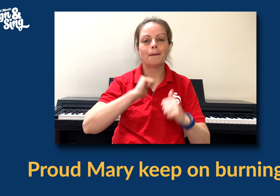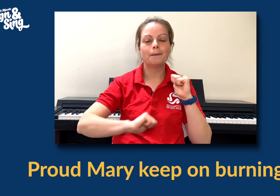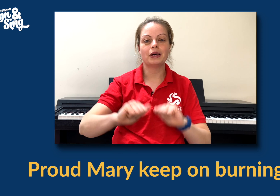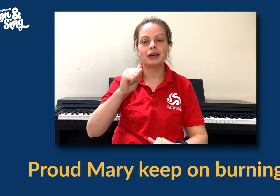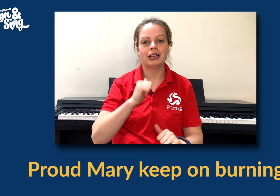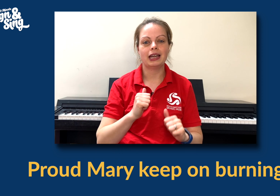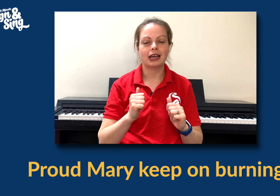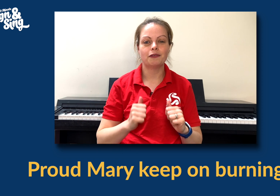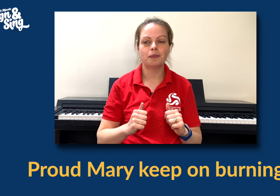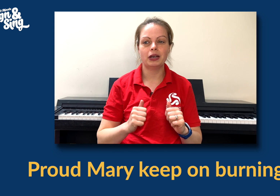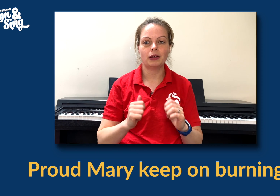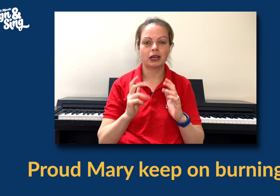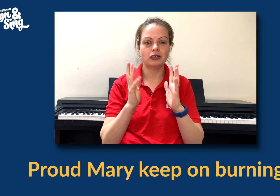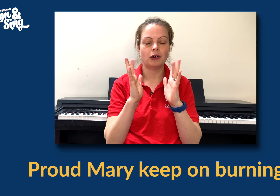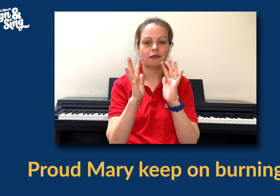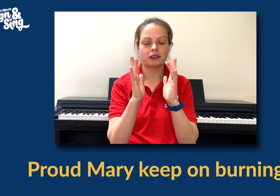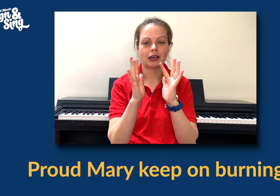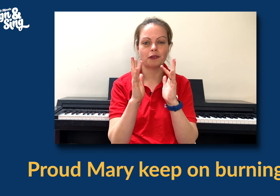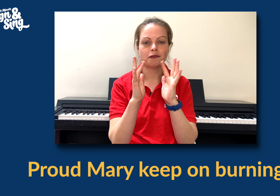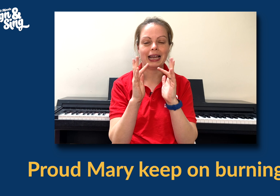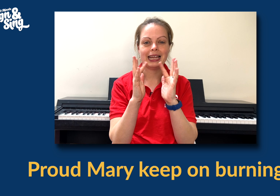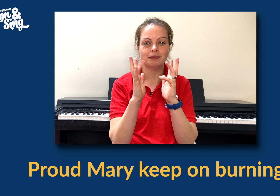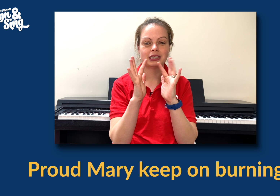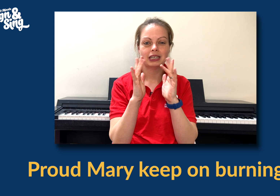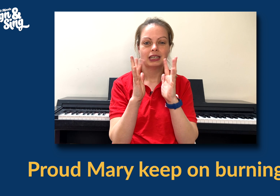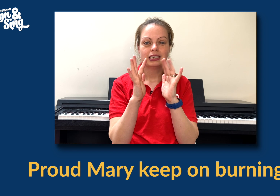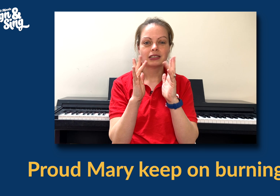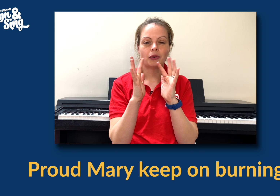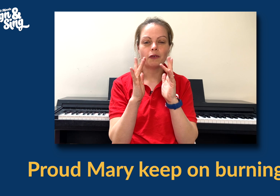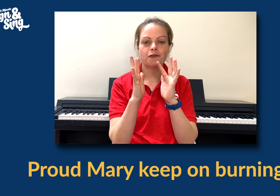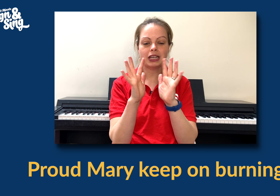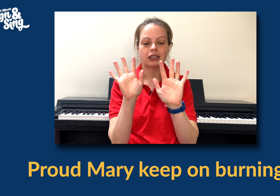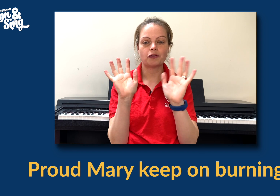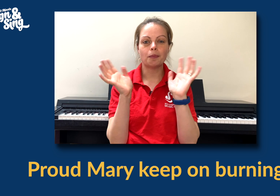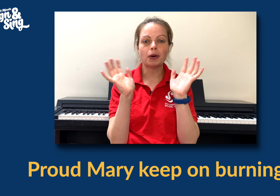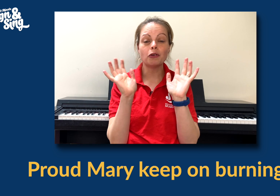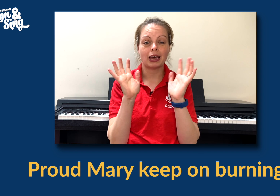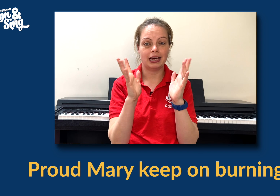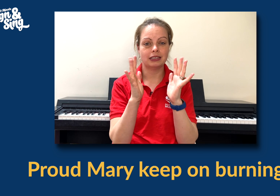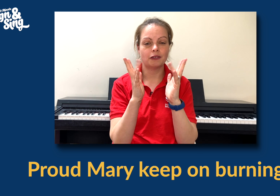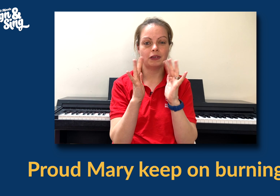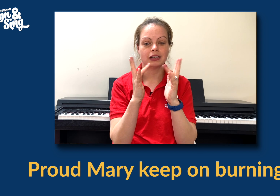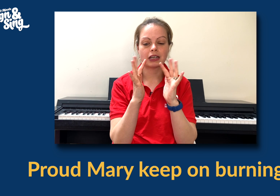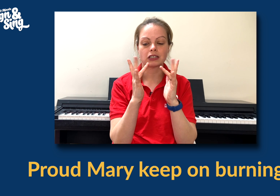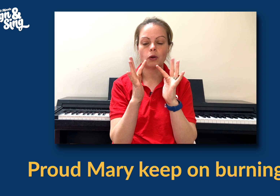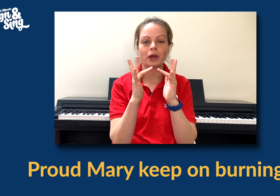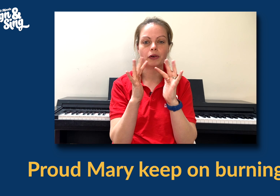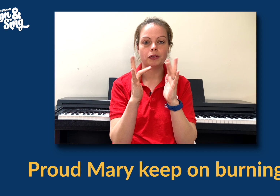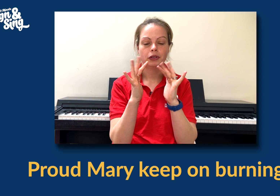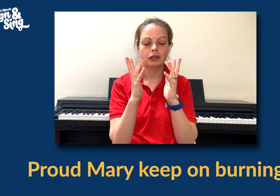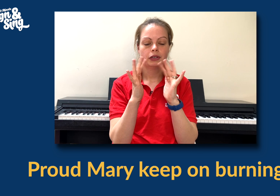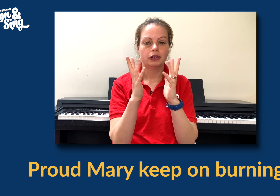keep on burning. And for burning, we're going to do our sign for flames. So our fingers from both hands, the fingers are just going